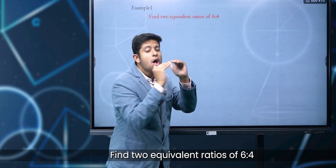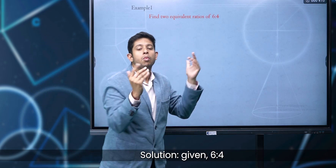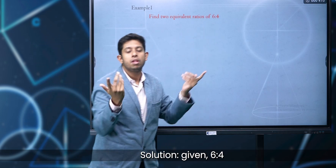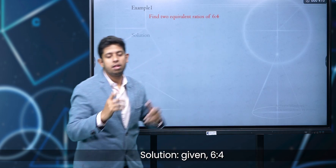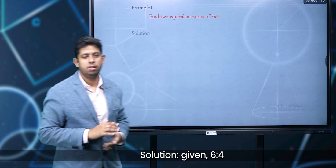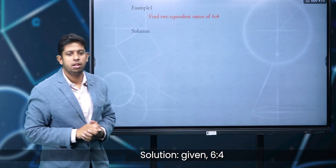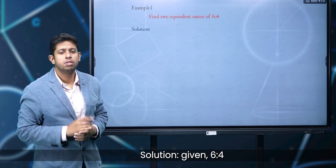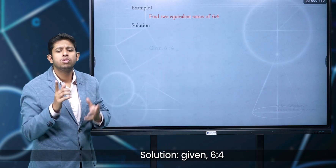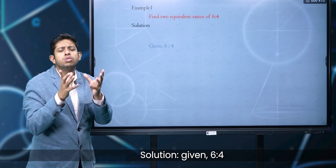Solution.